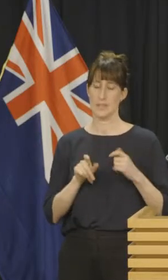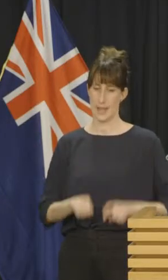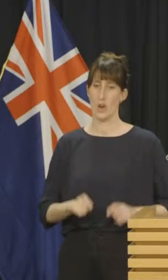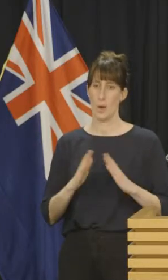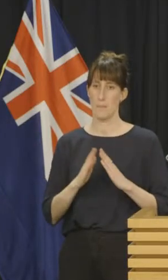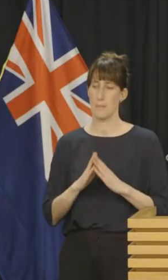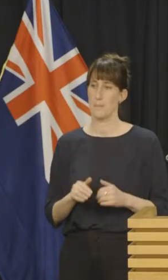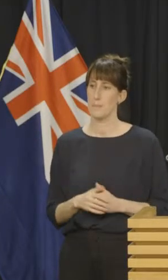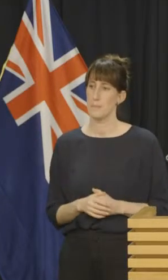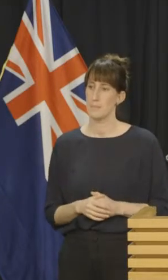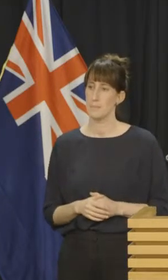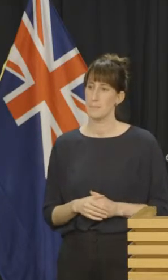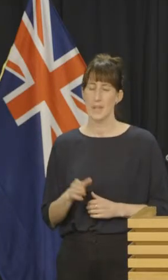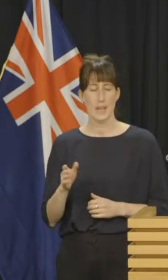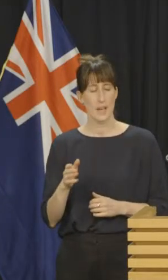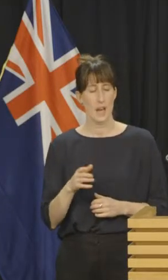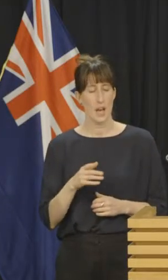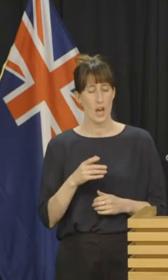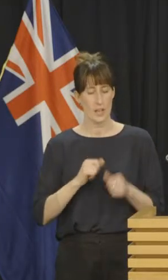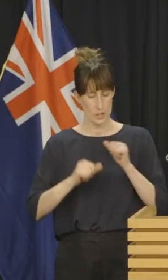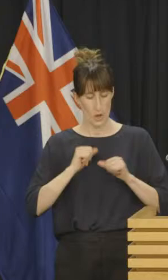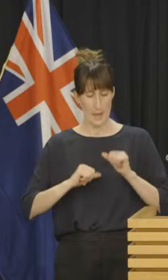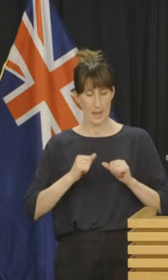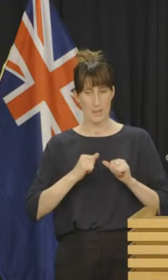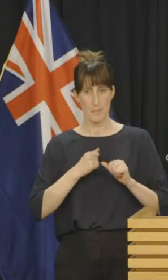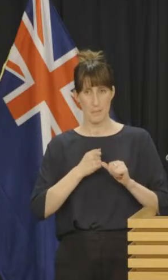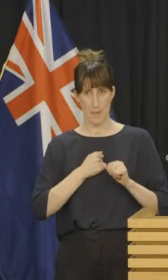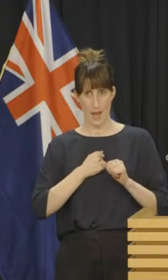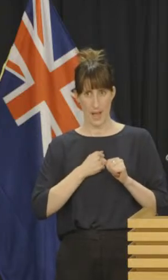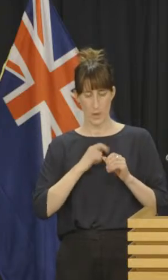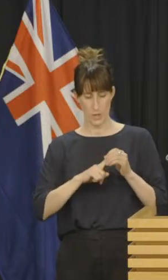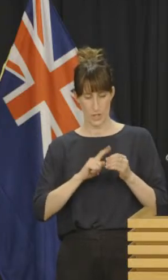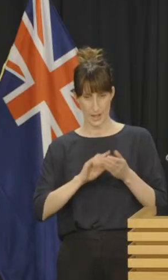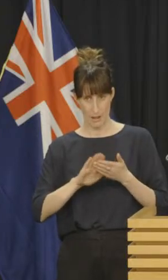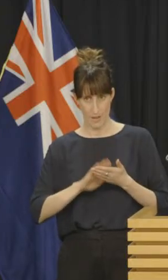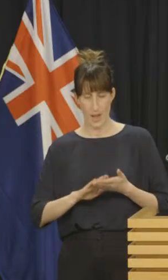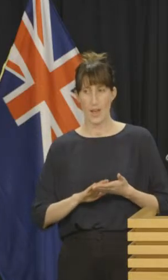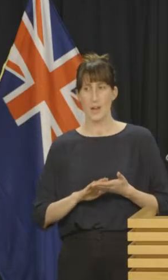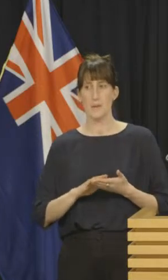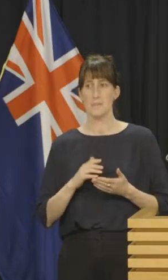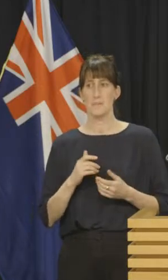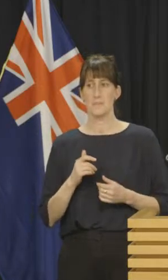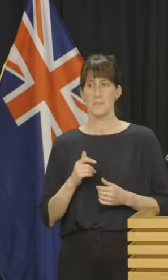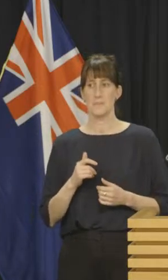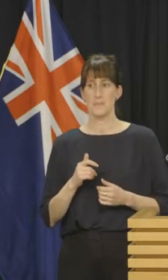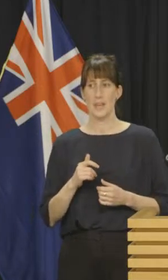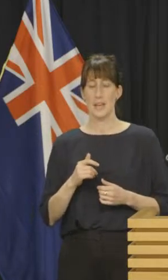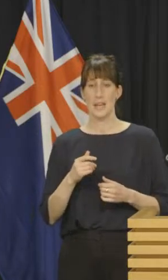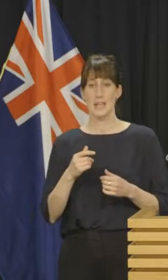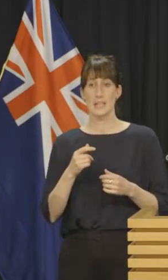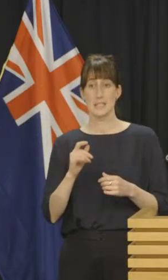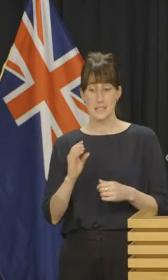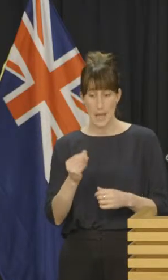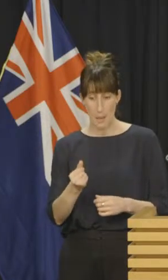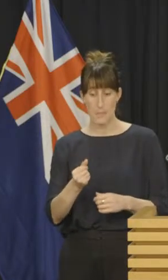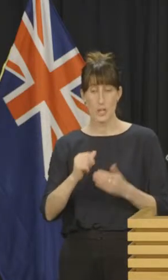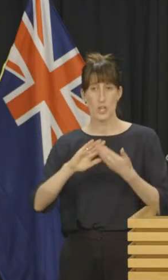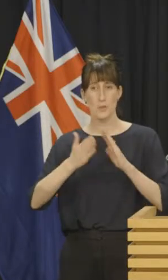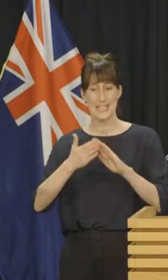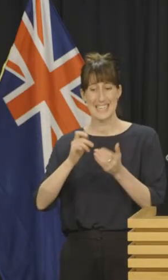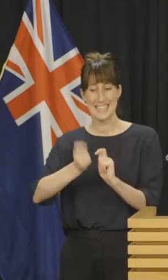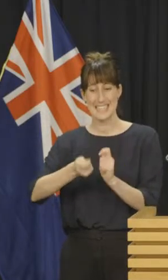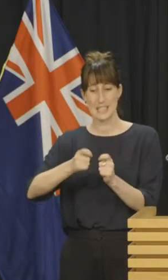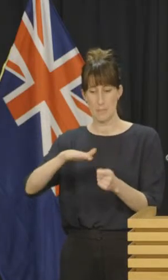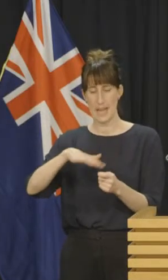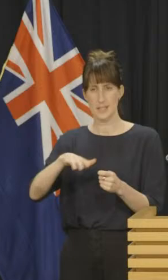here. So there are community testing centres that are still giving out the original piece of paper that you would go home with that said you